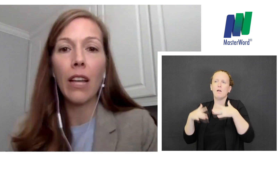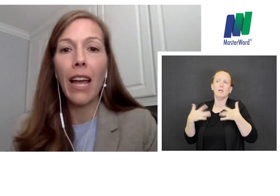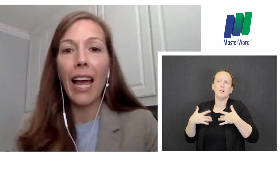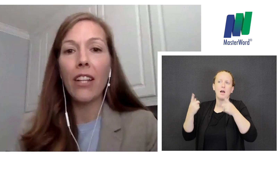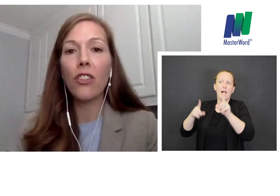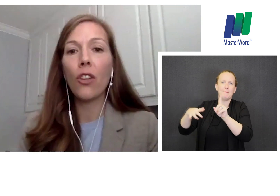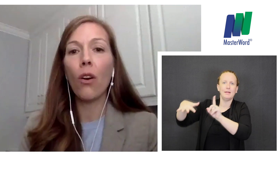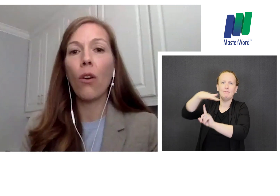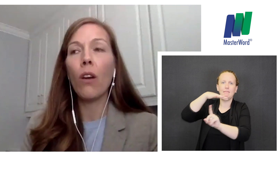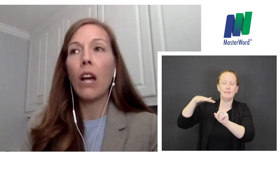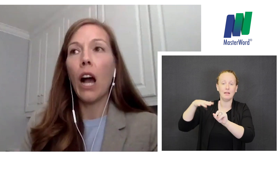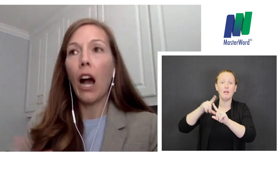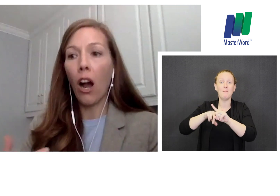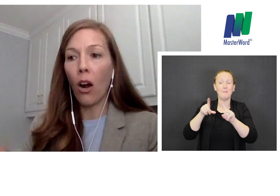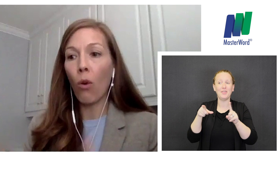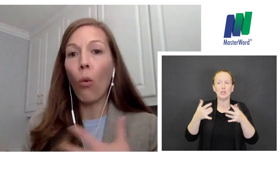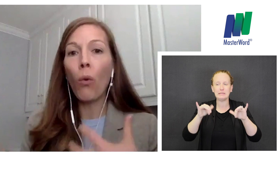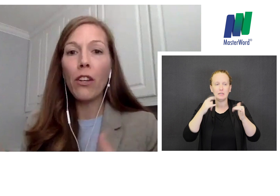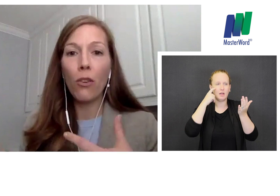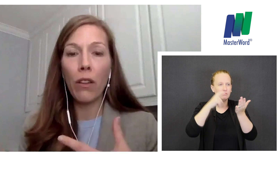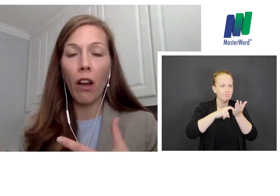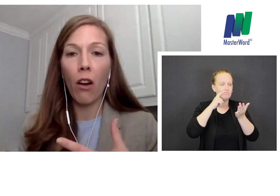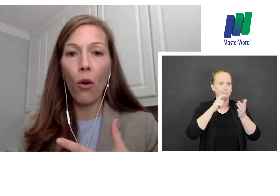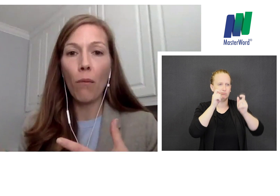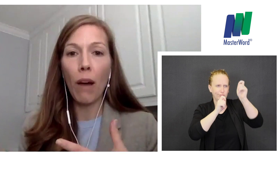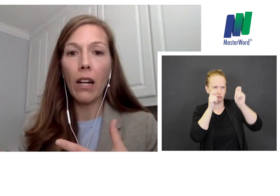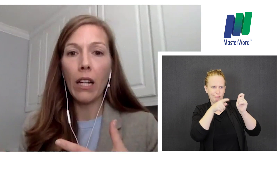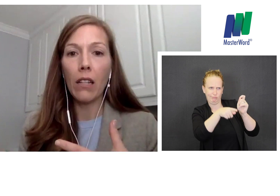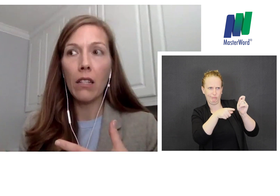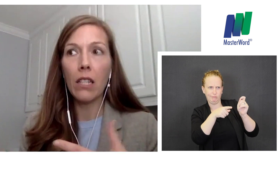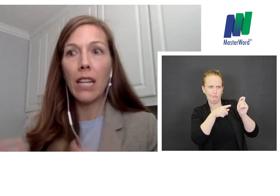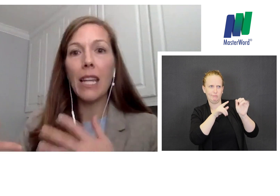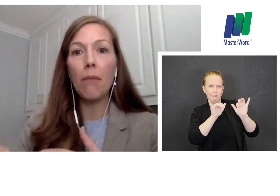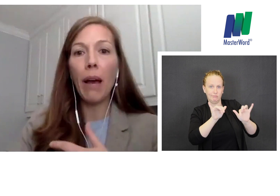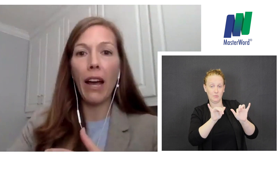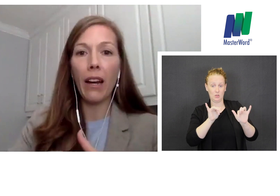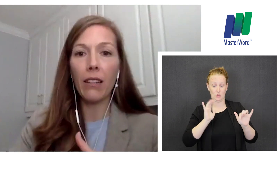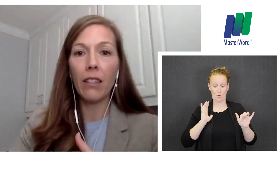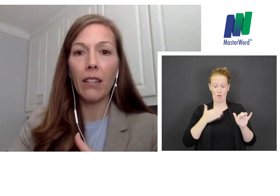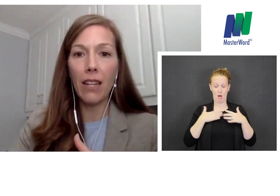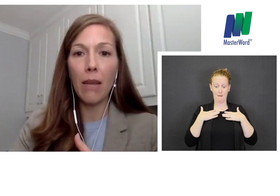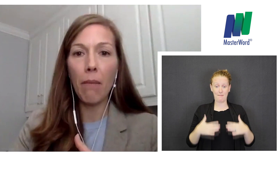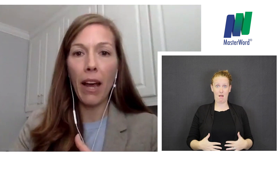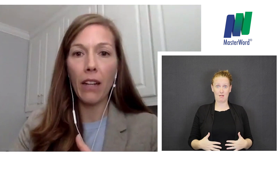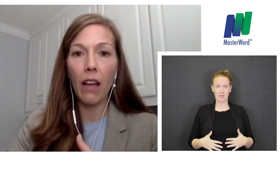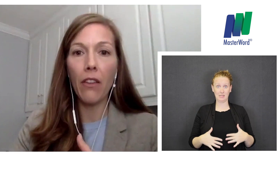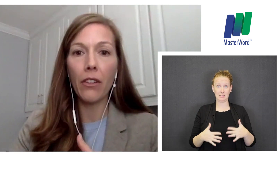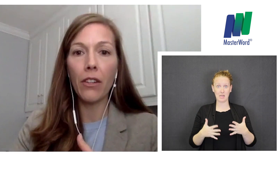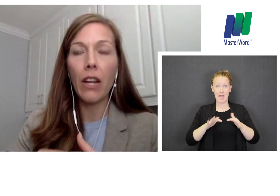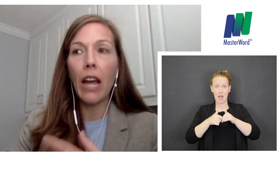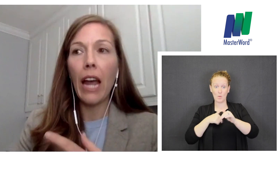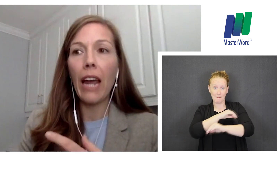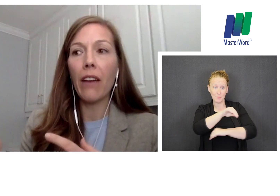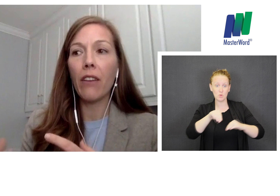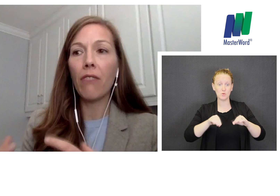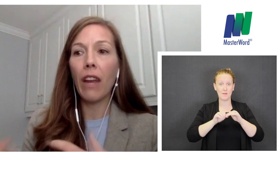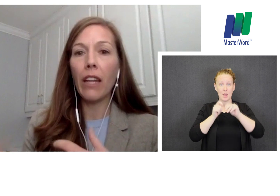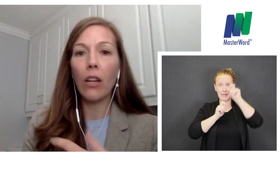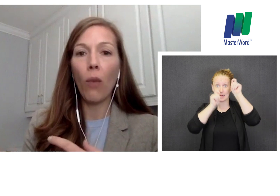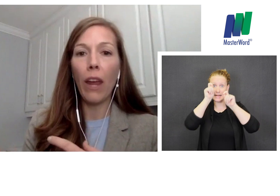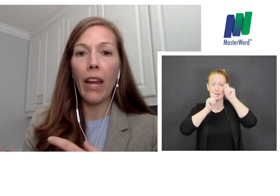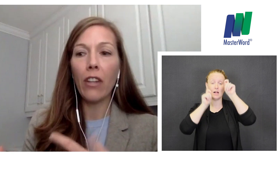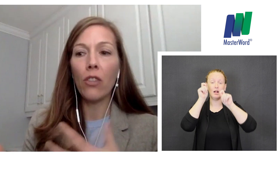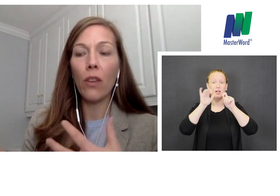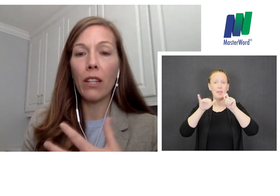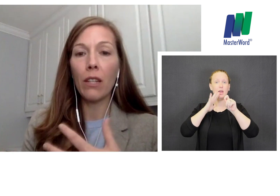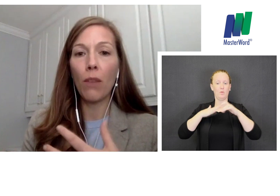nonverbals. And so what we do with our own bodies does impact other, and finding